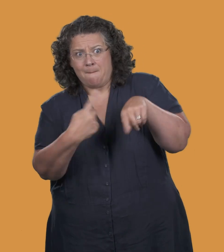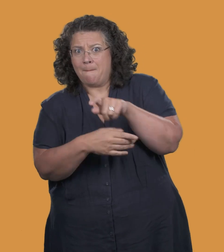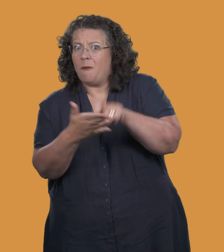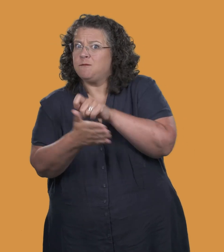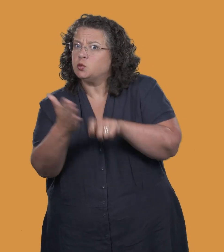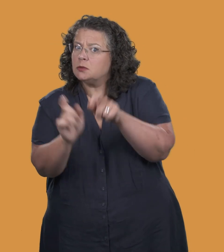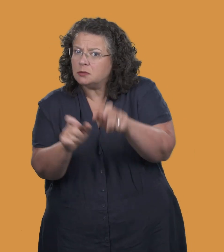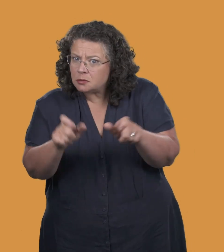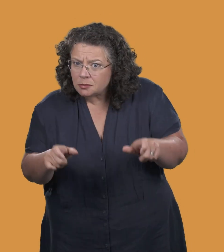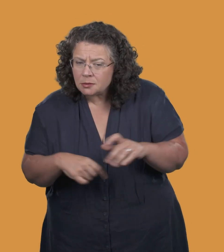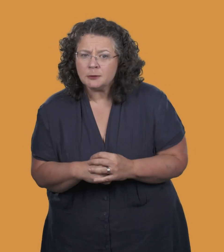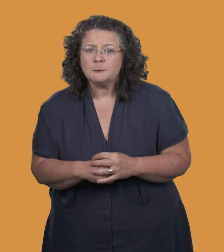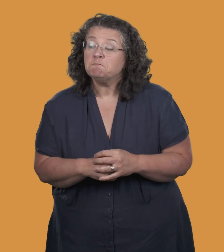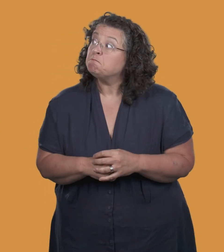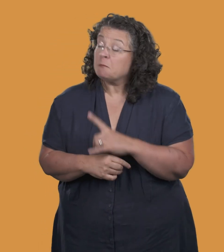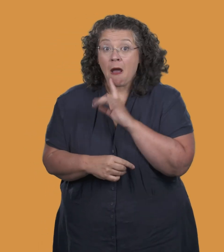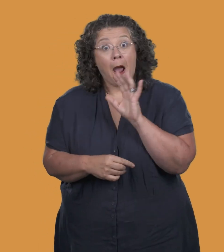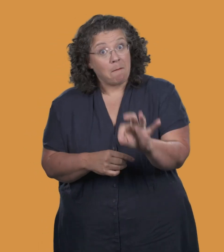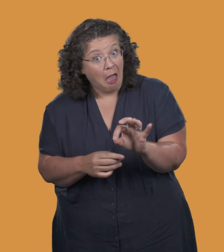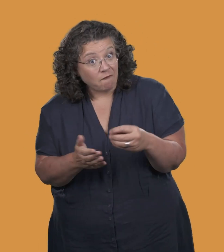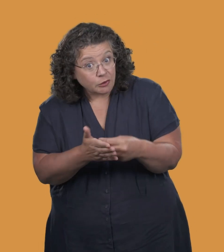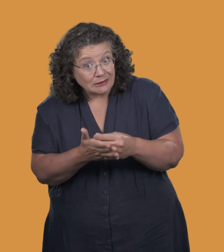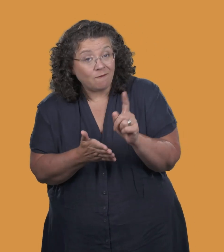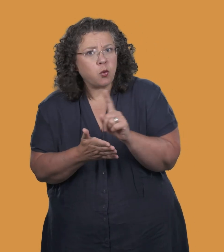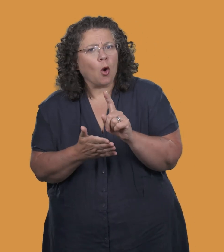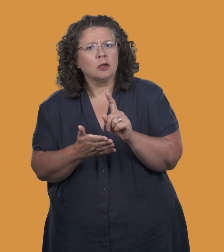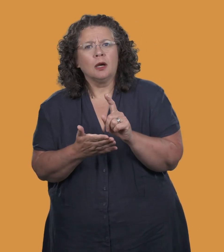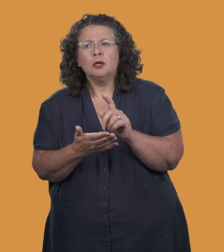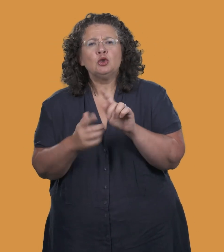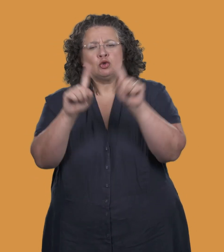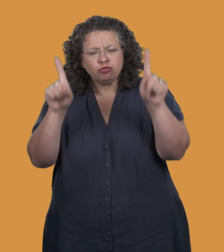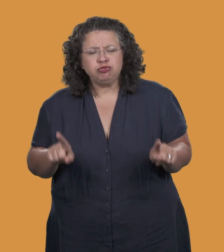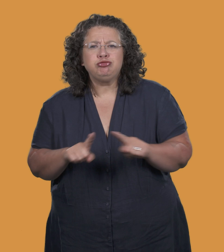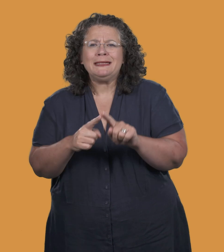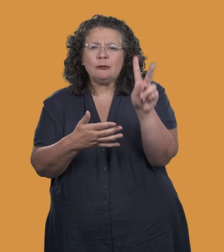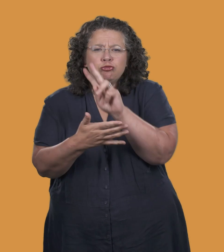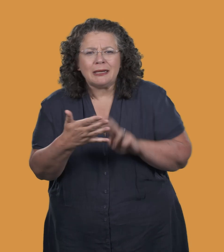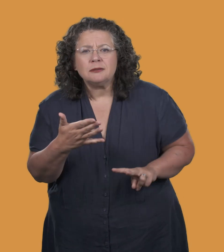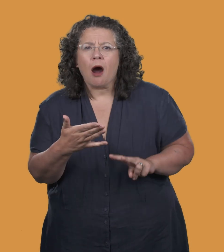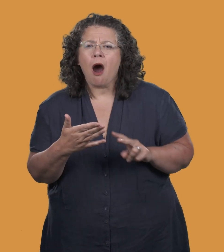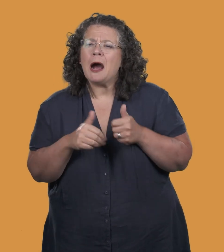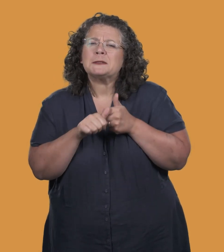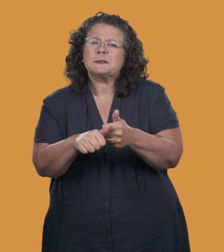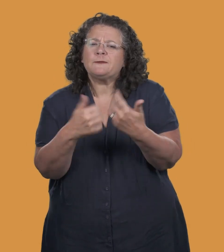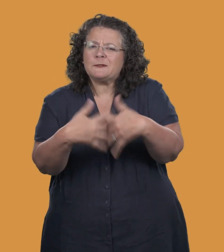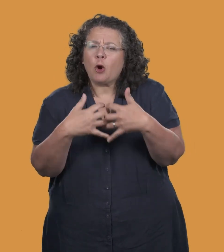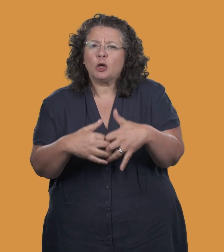voters. He can apply to the fund for screen reader assistive technology to read